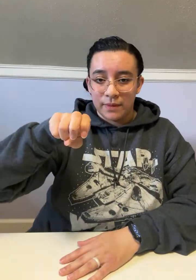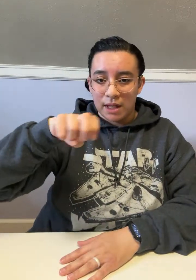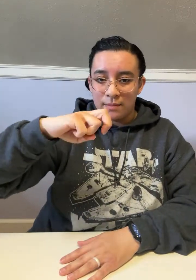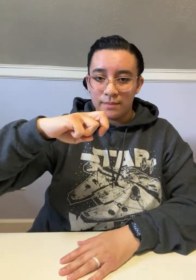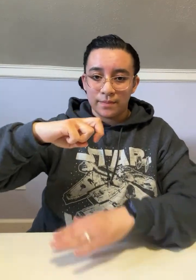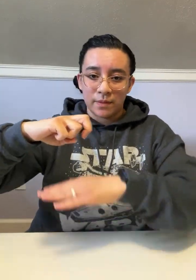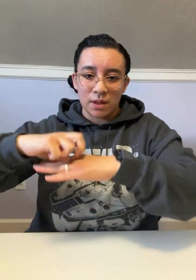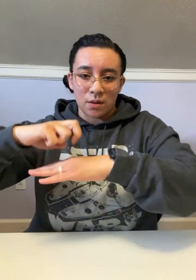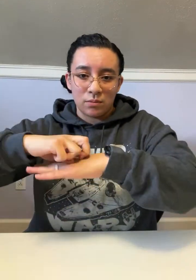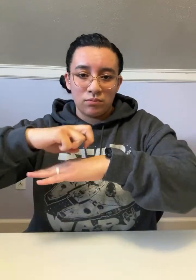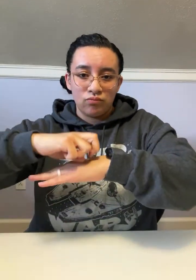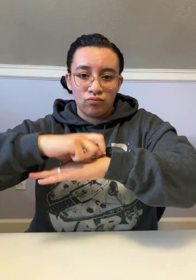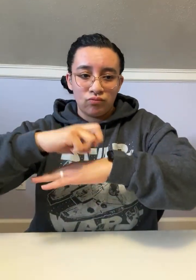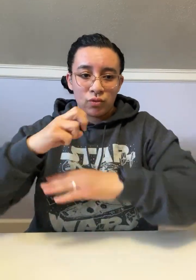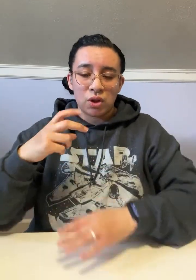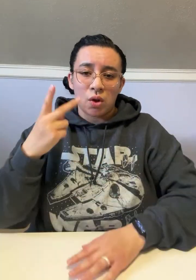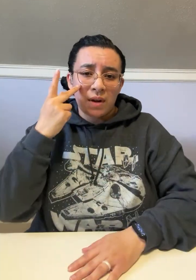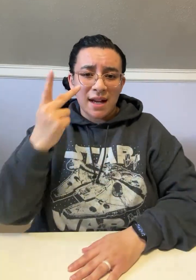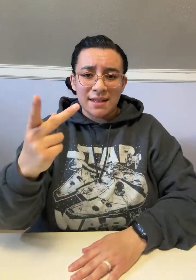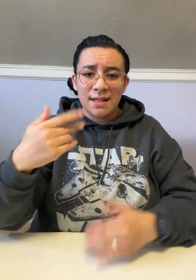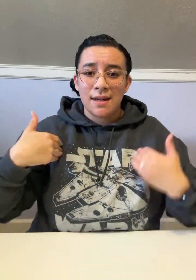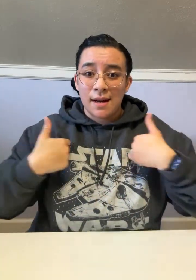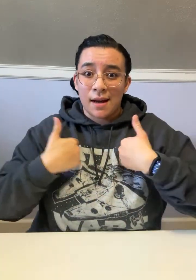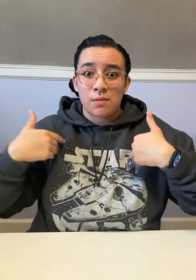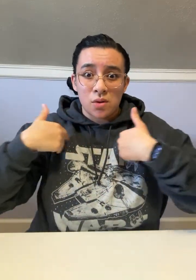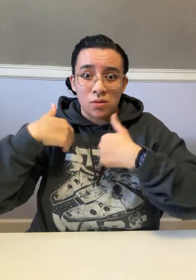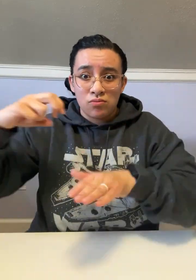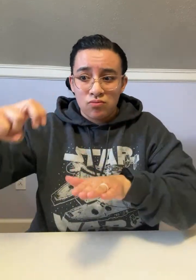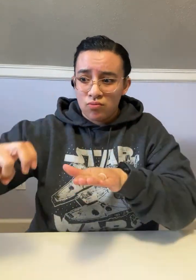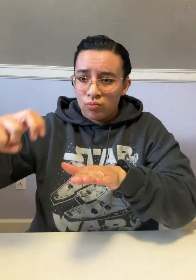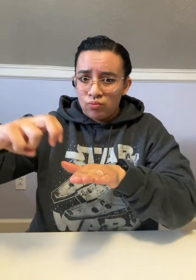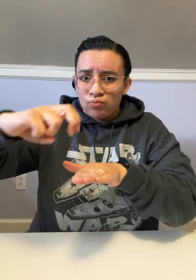Okay? So I see an animal